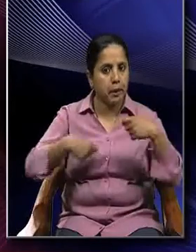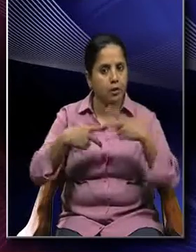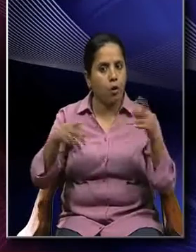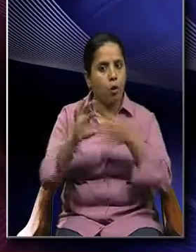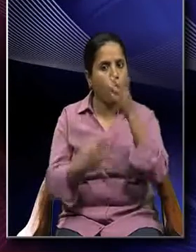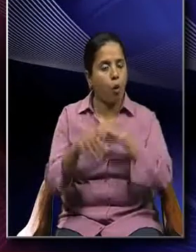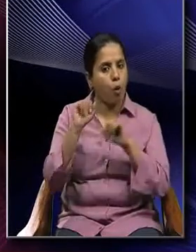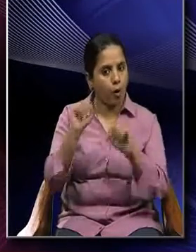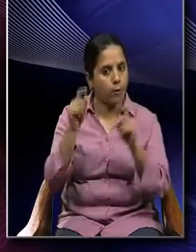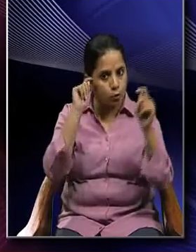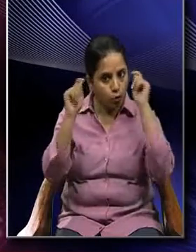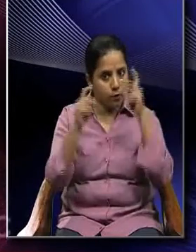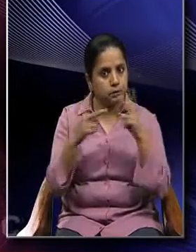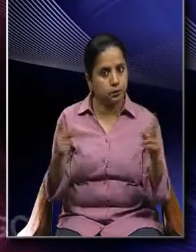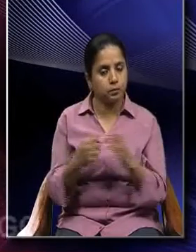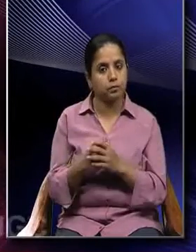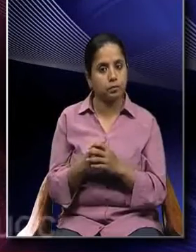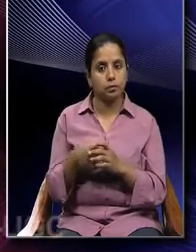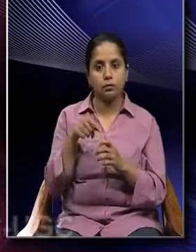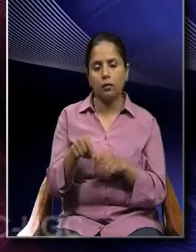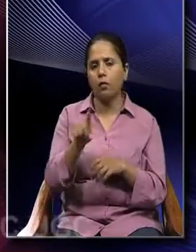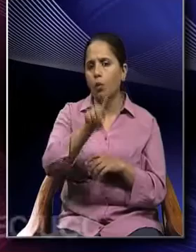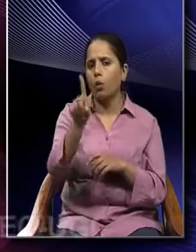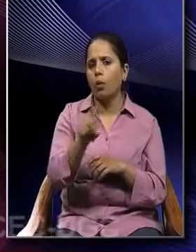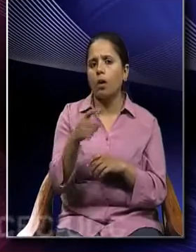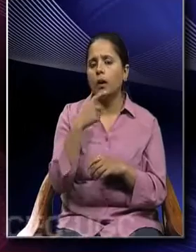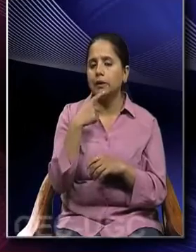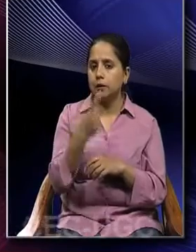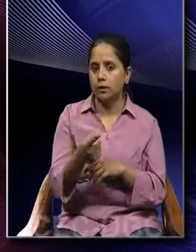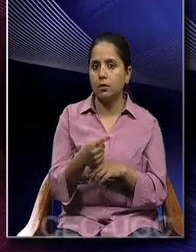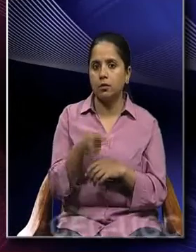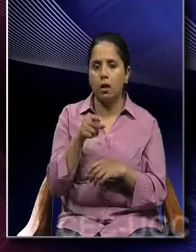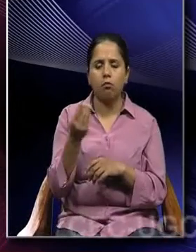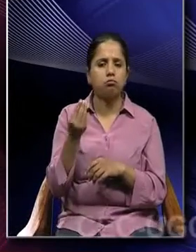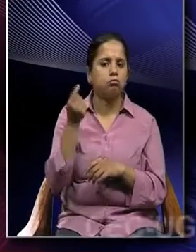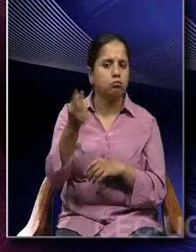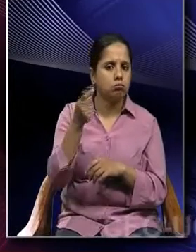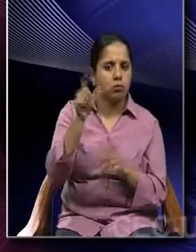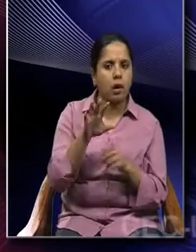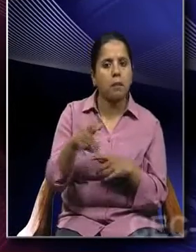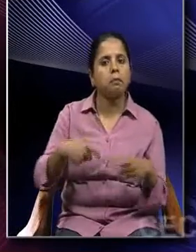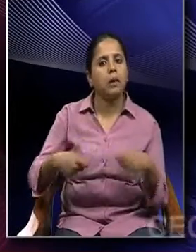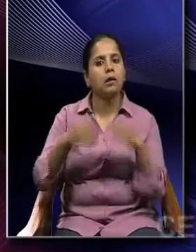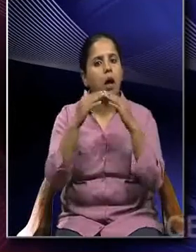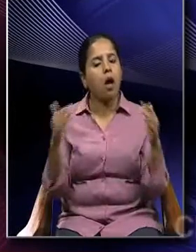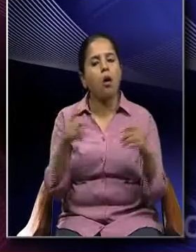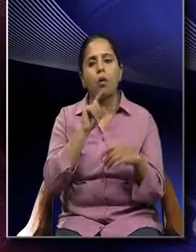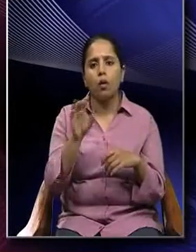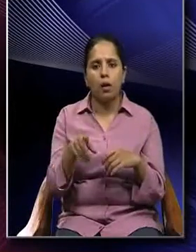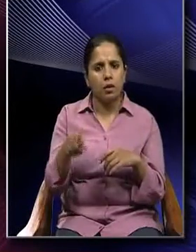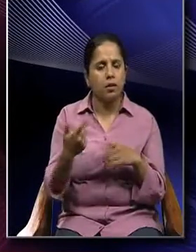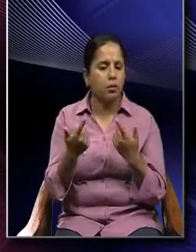society. The very question which is very often asked to business houses are, do